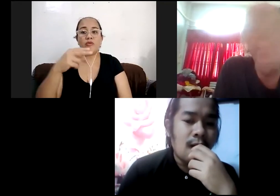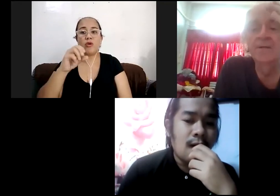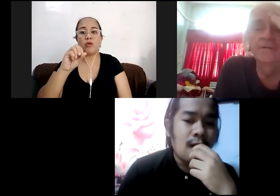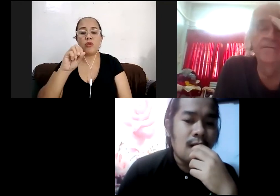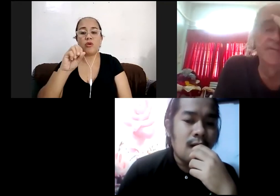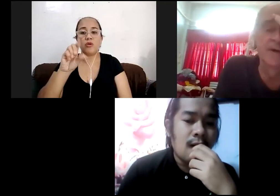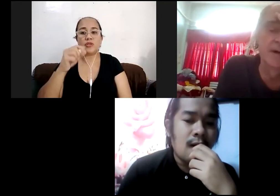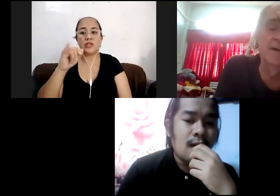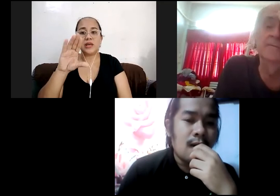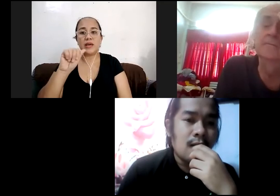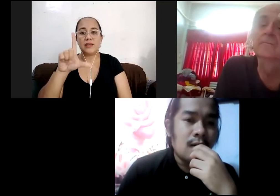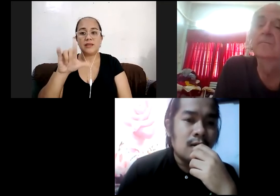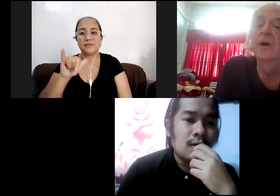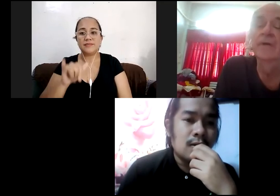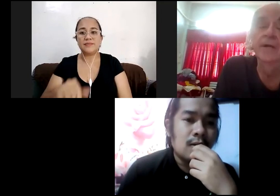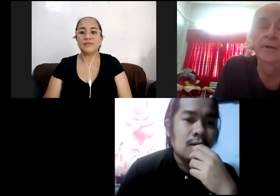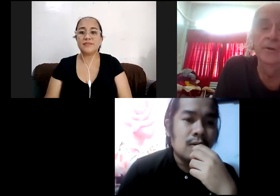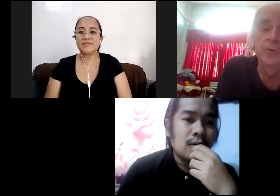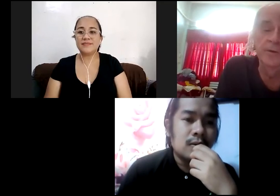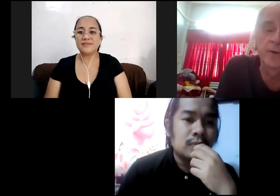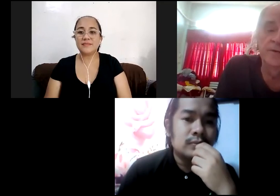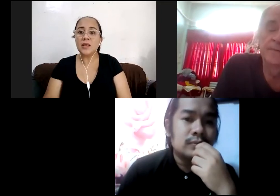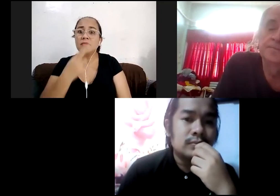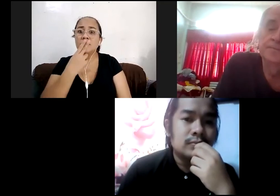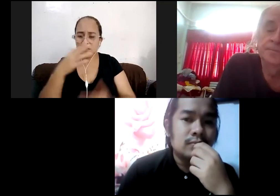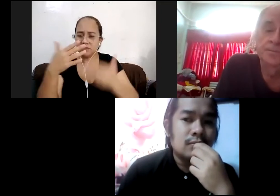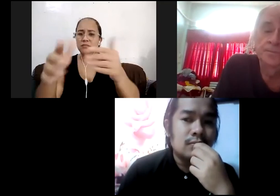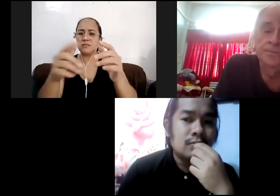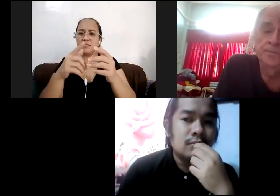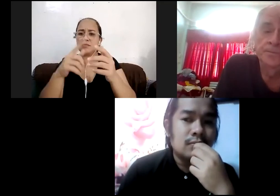Okay, yes, Marvin, continue with your question.